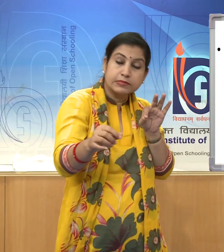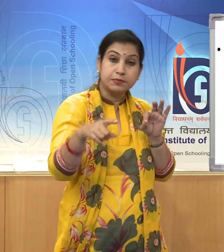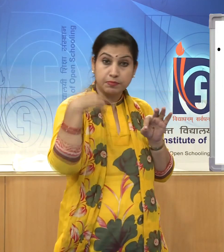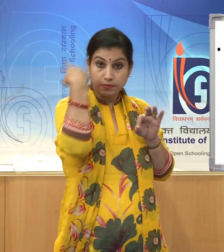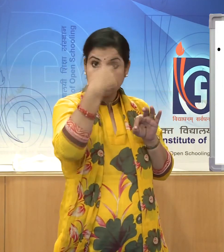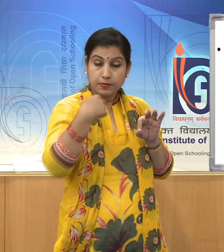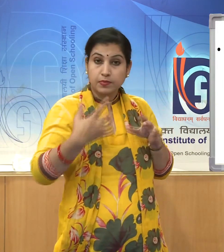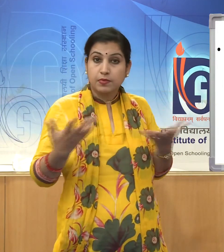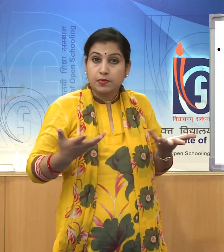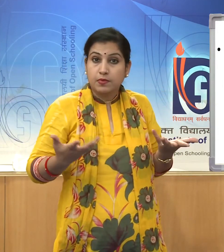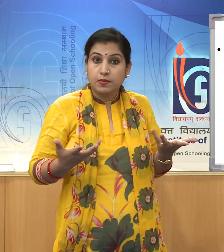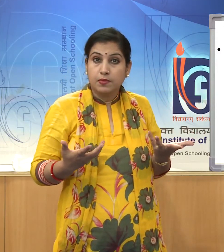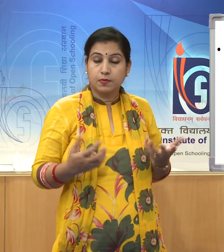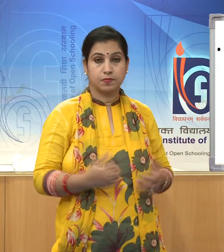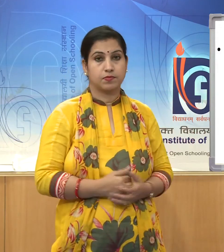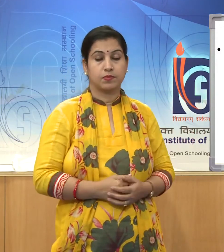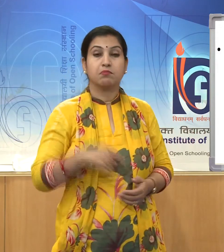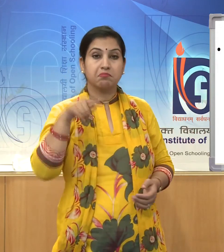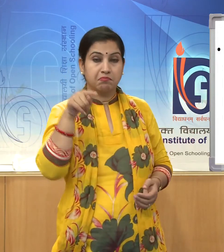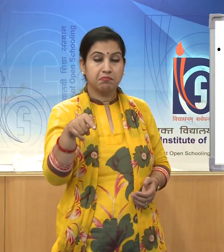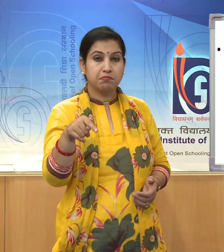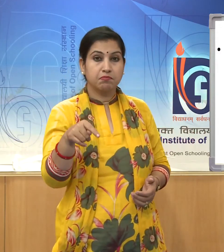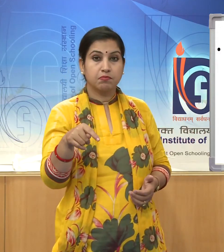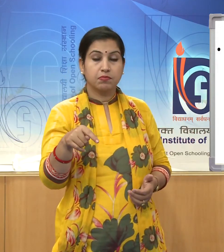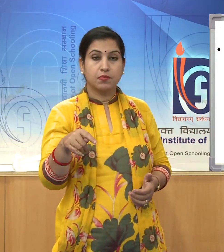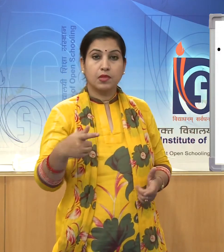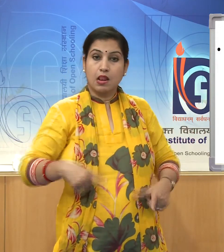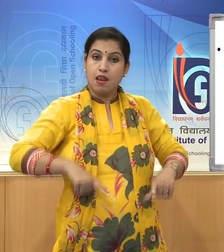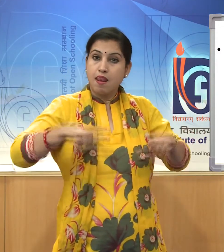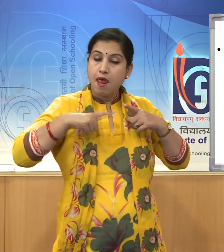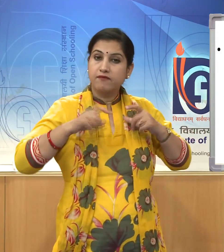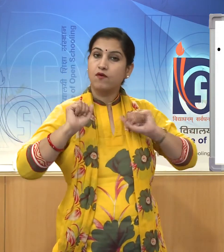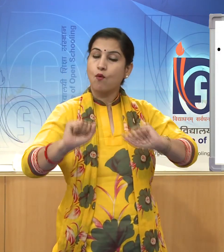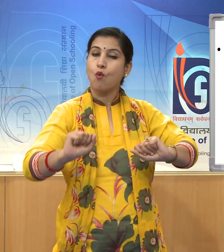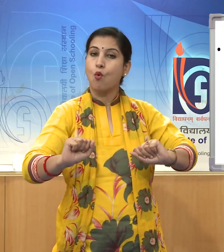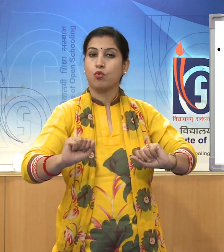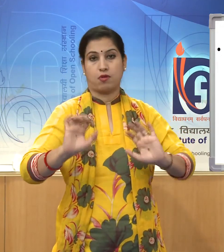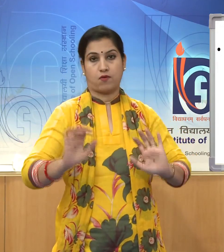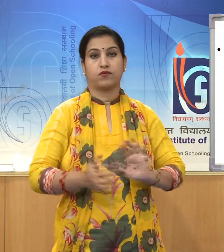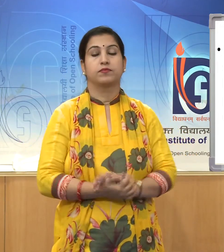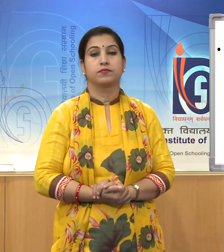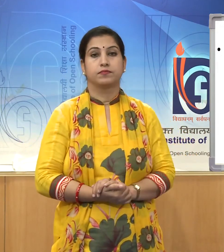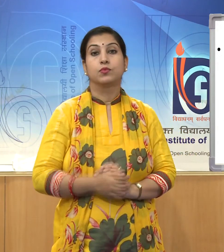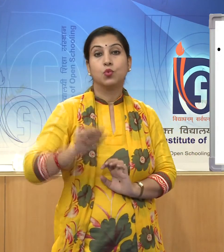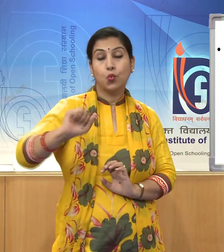look as if they have lives of their own. He